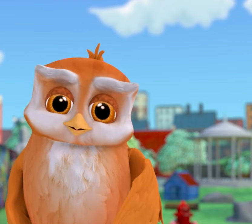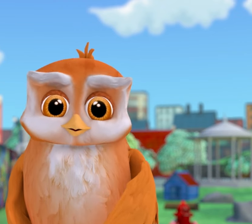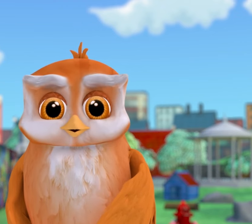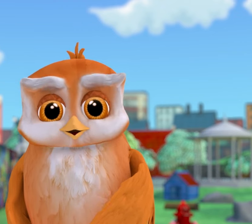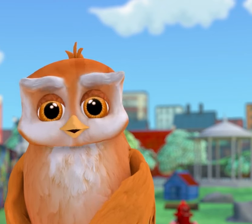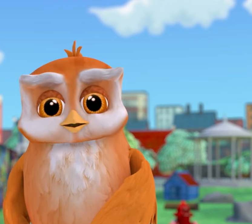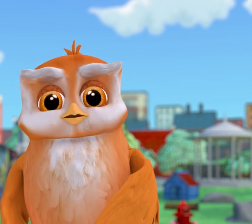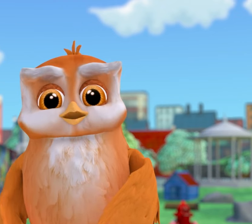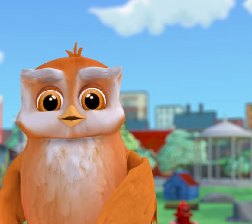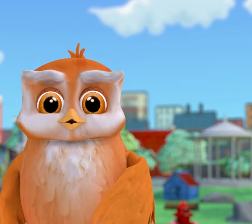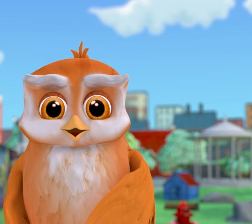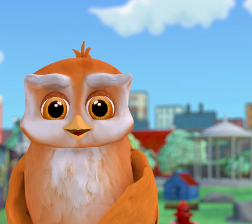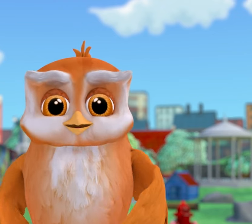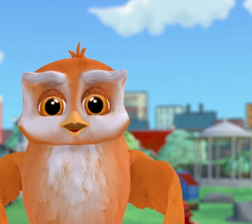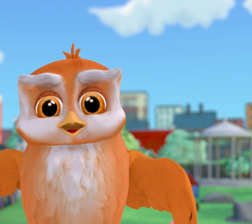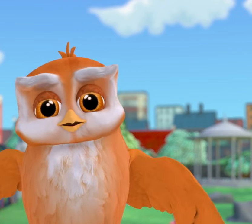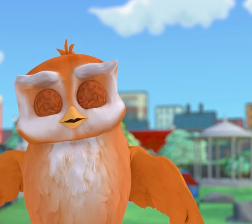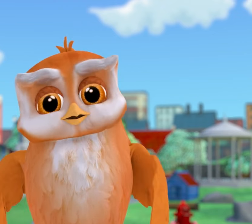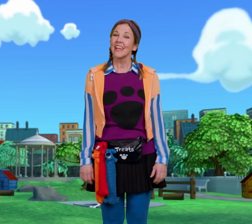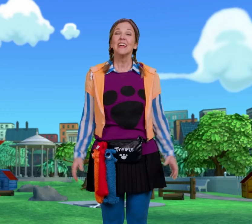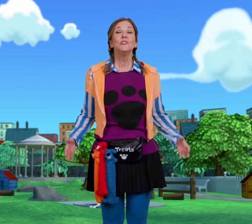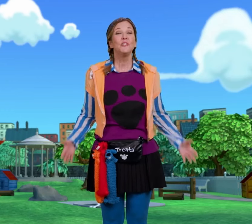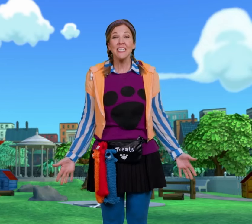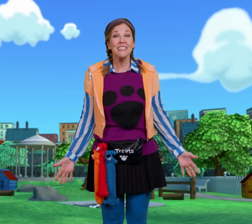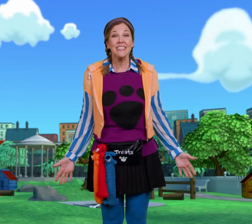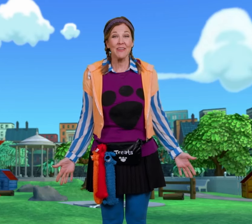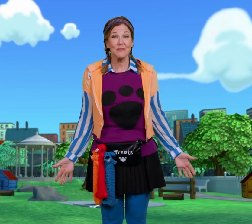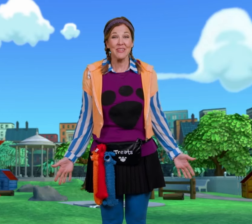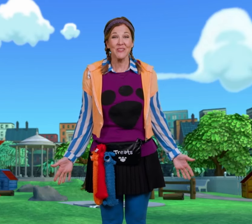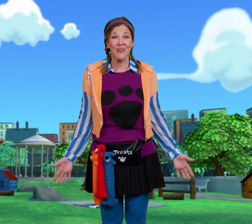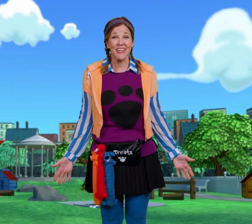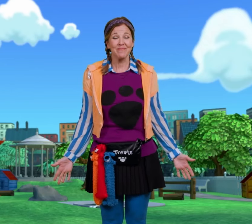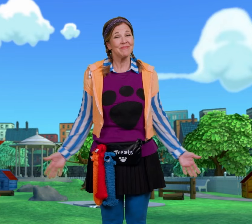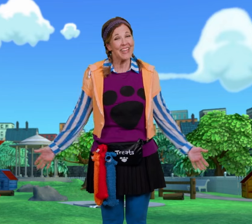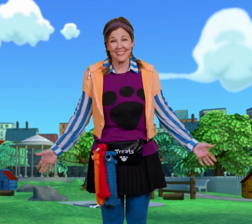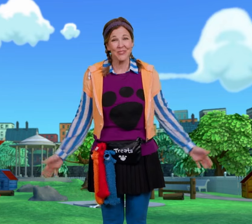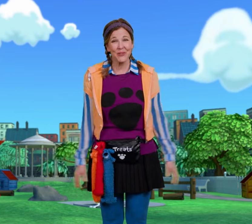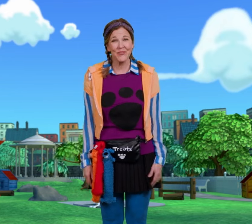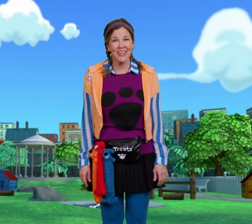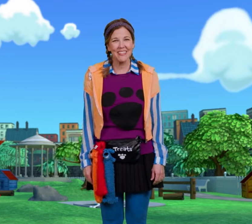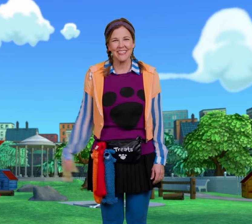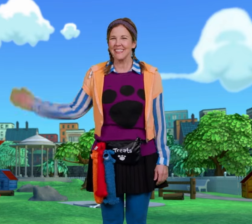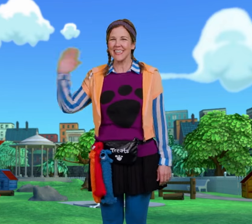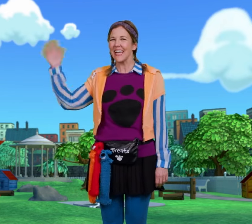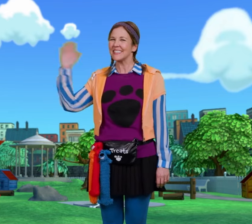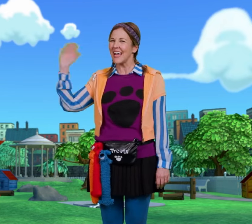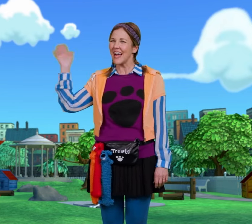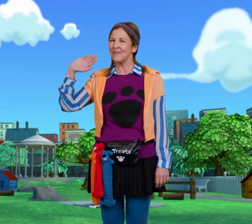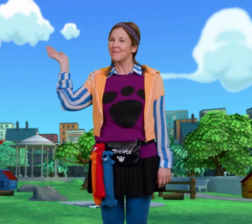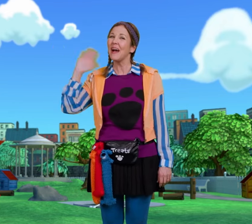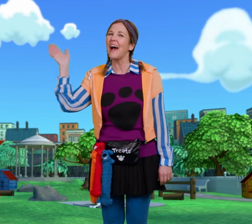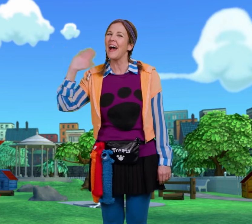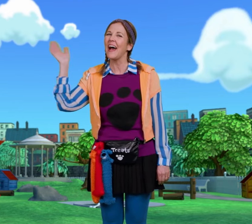me who gives you Joy Jesus gives me joy Joy that's the truth friends see you next time